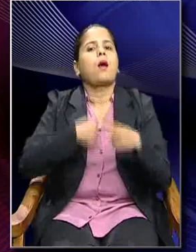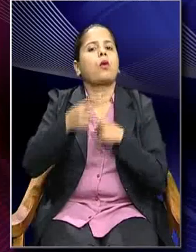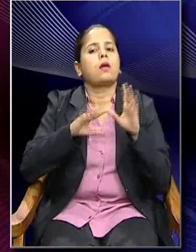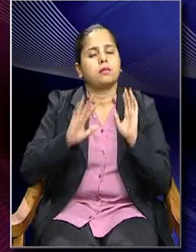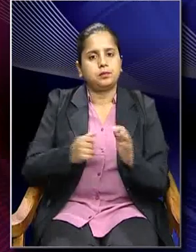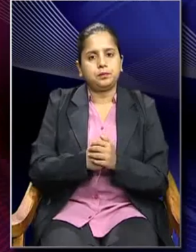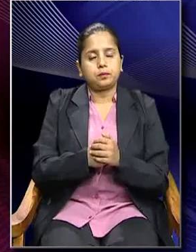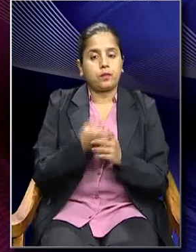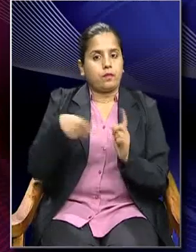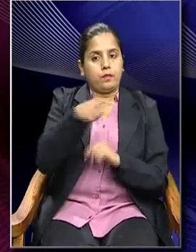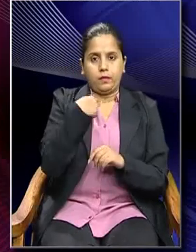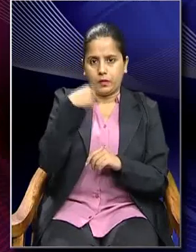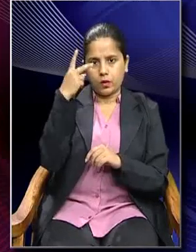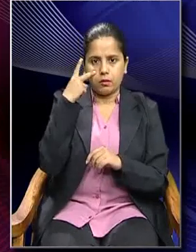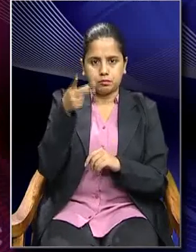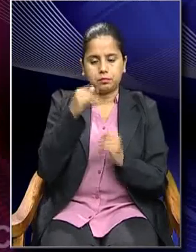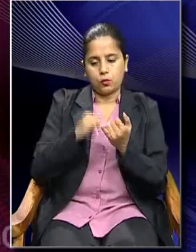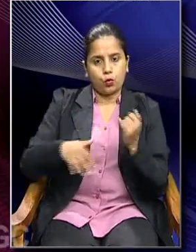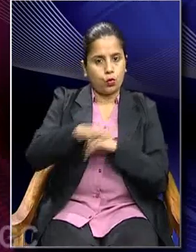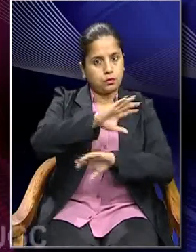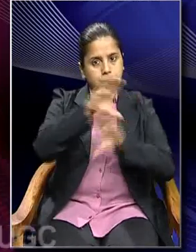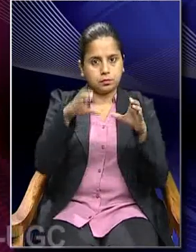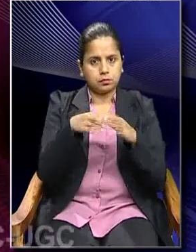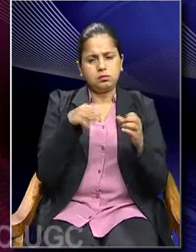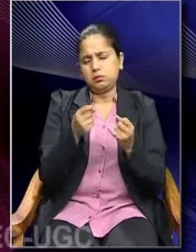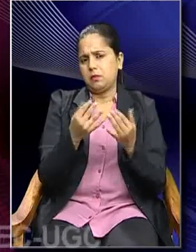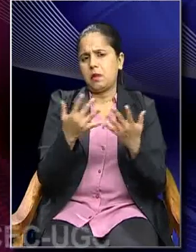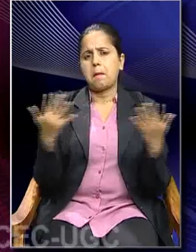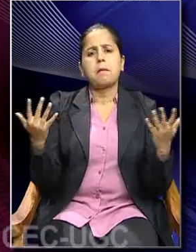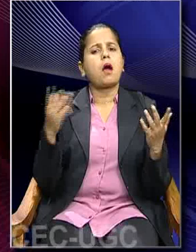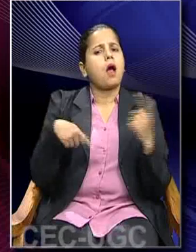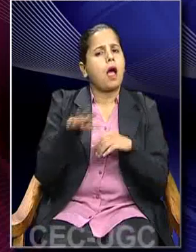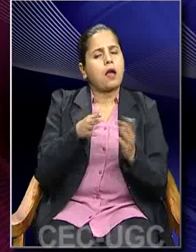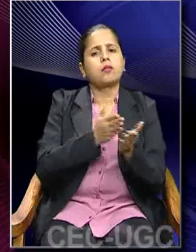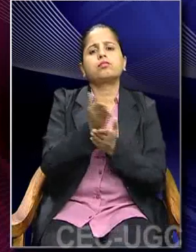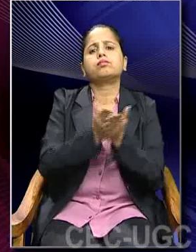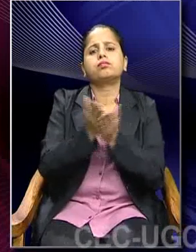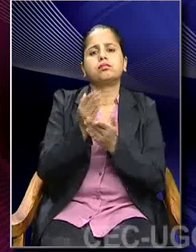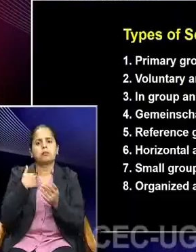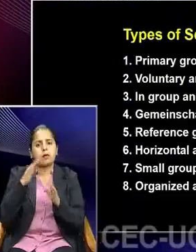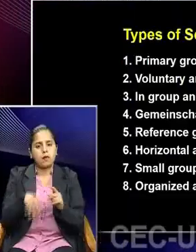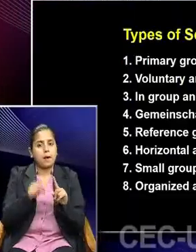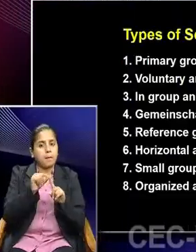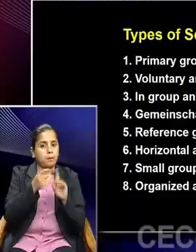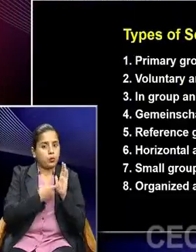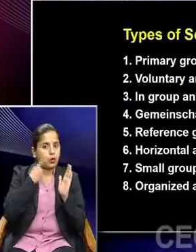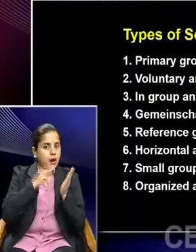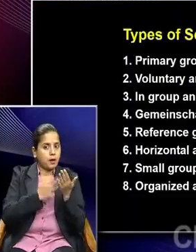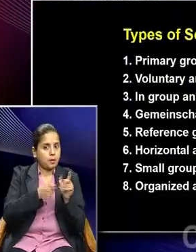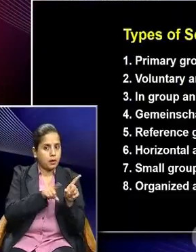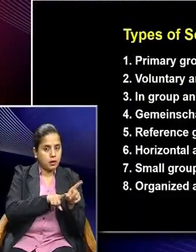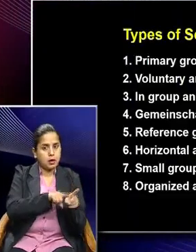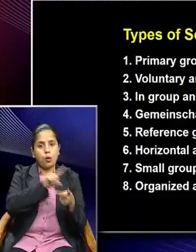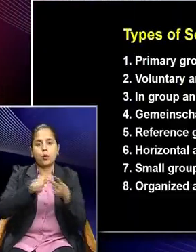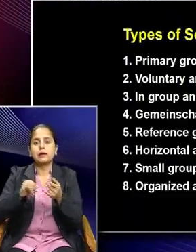Now, if you look into the social group, there are n number of types. So, we have the primary group and the